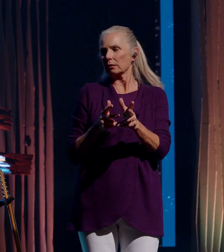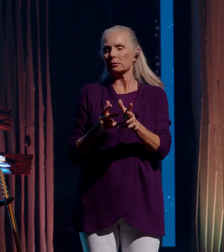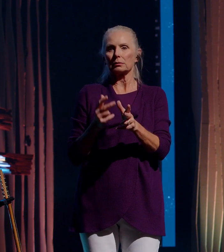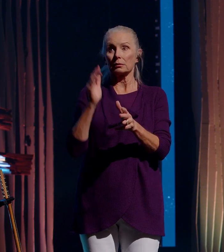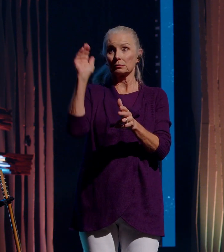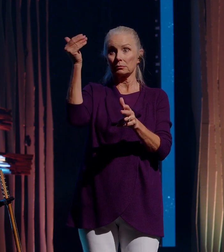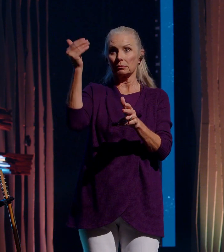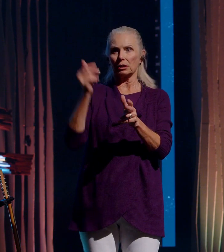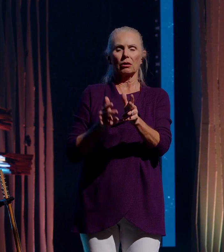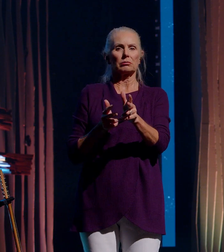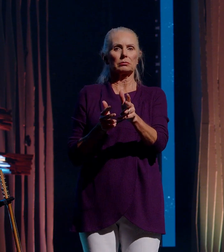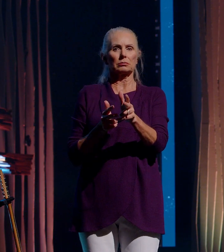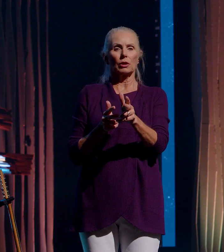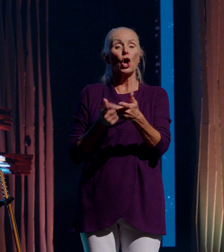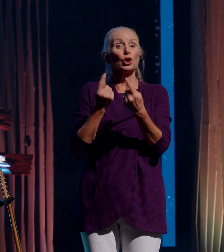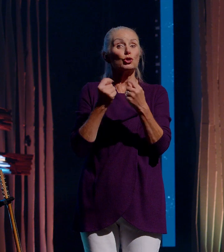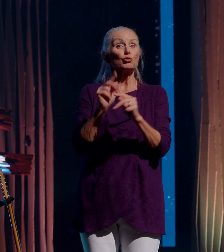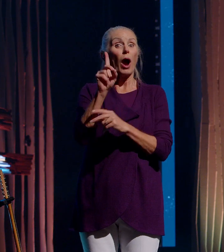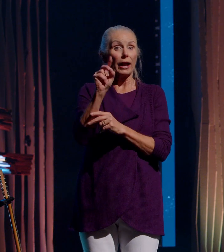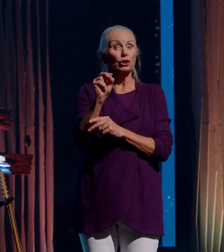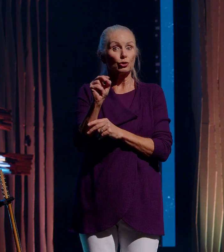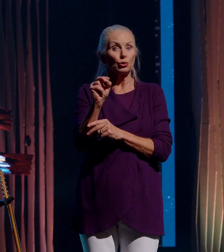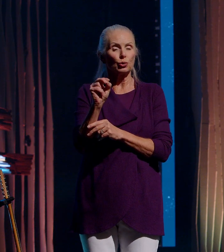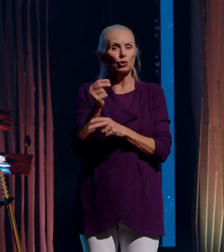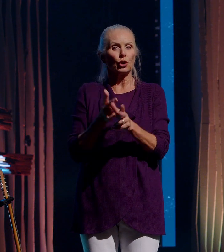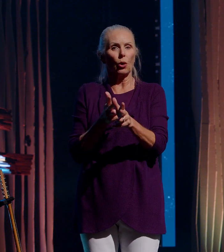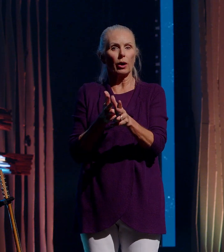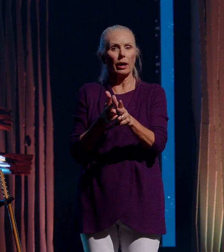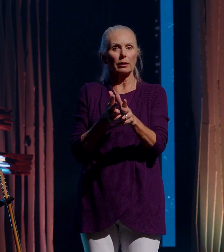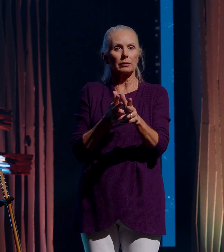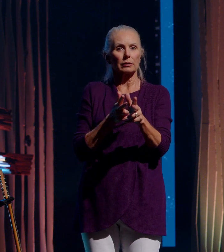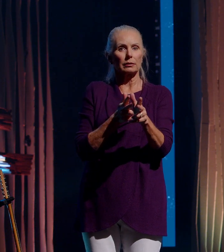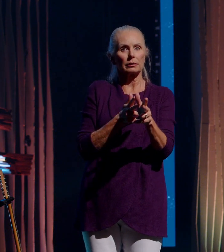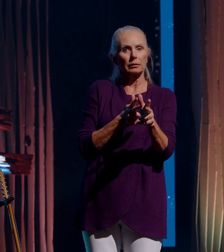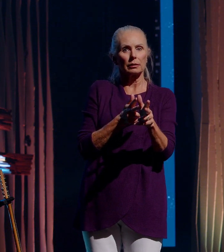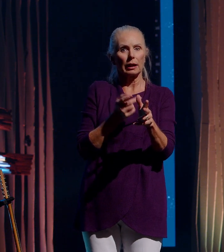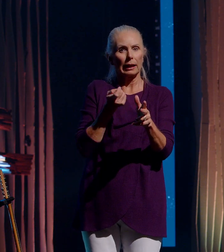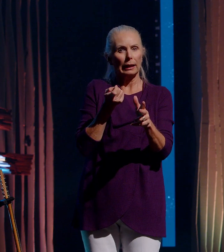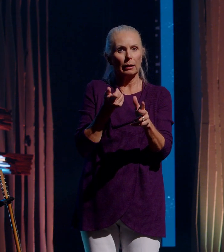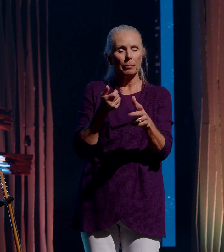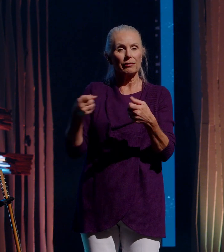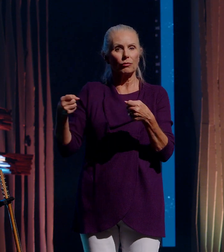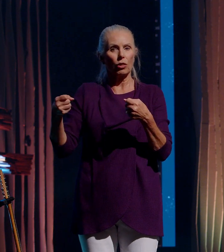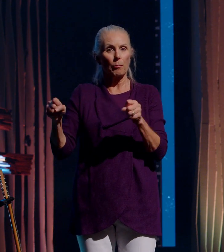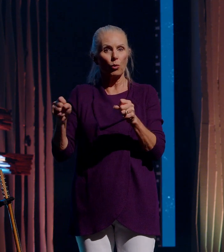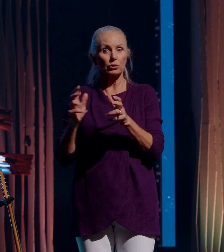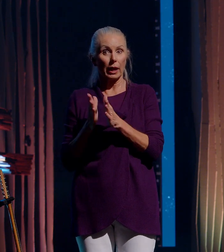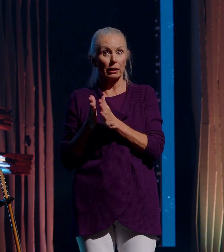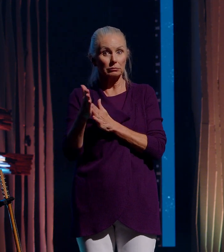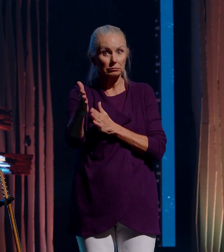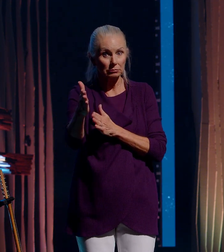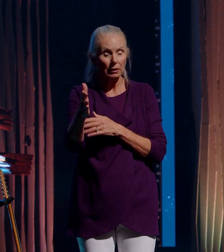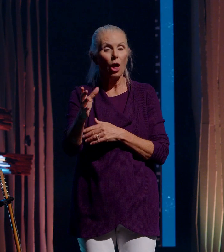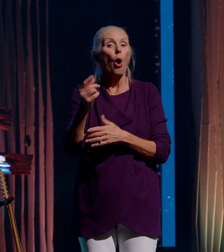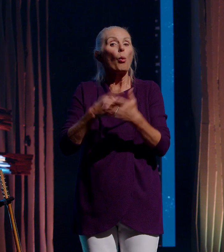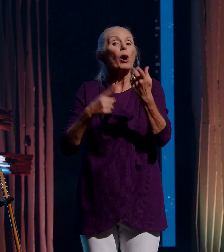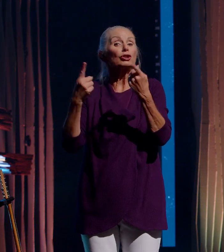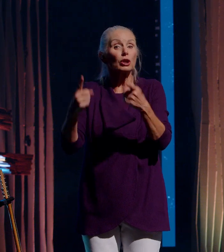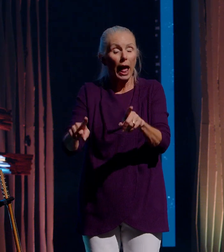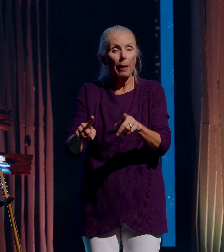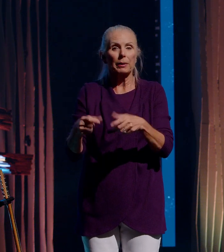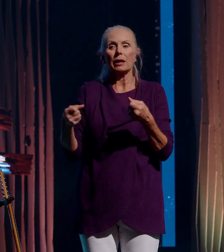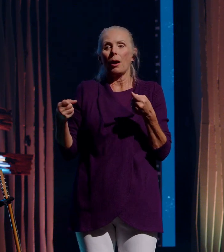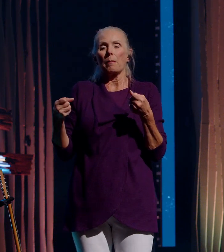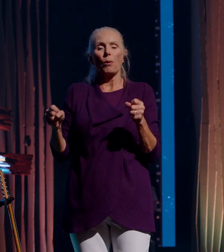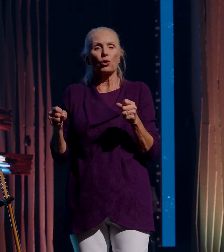so you try to do the thing that everyone should do and kind of go off and pull off to the side a little bit. And what should happen is the motorcycle driver should go past